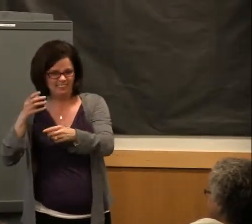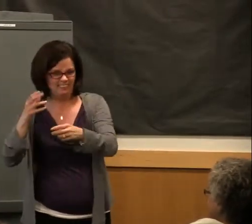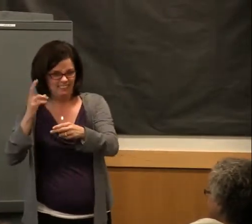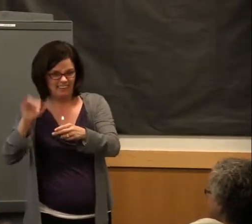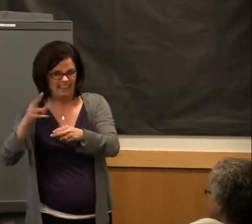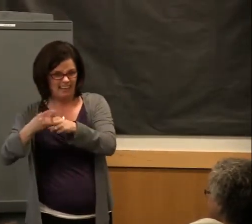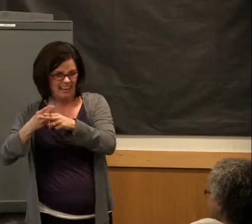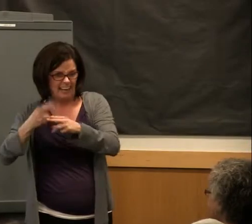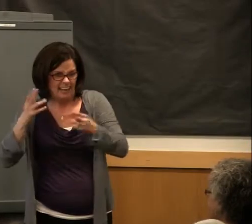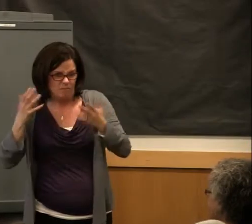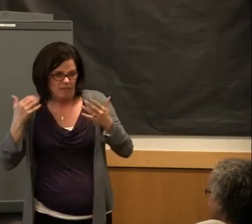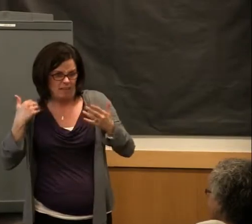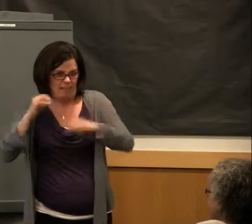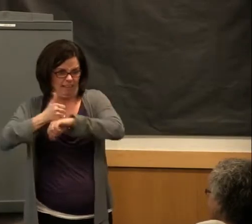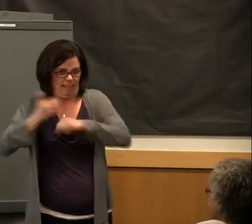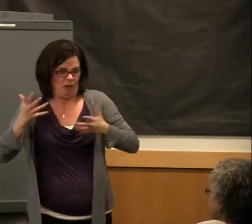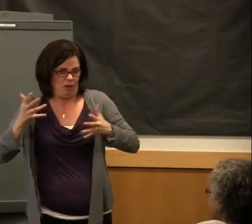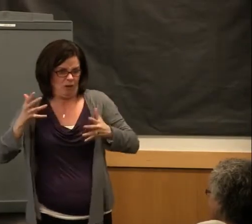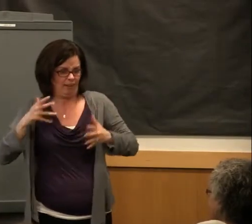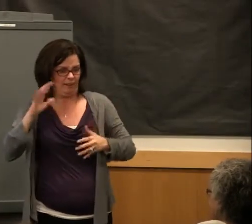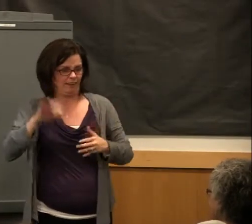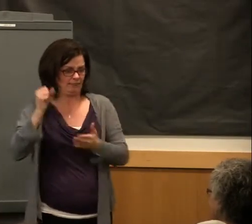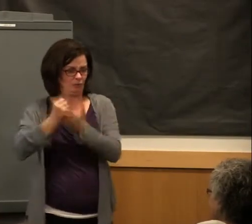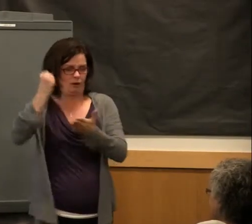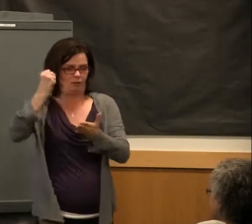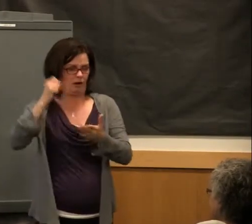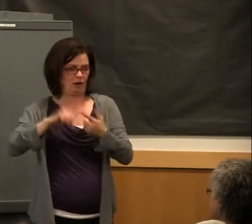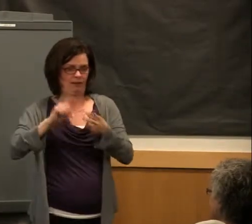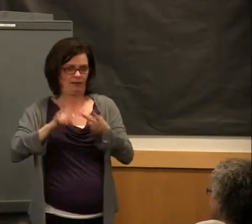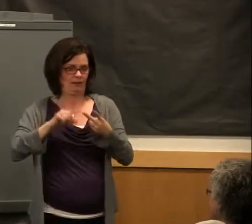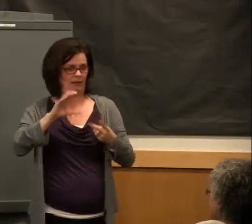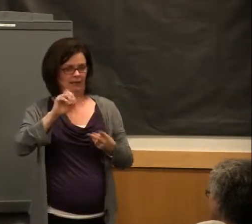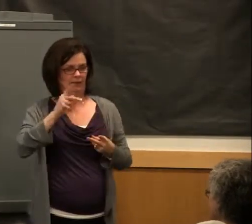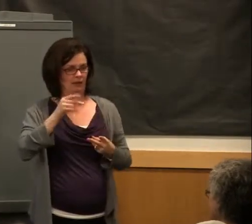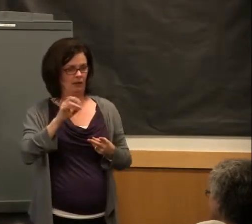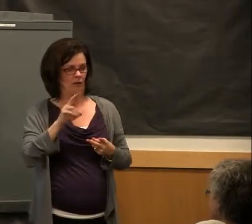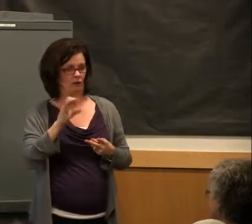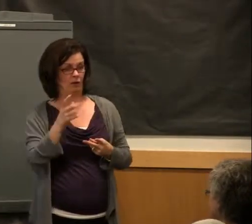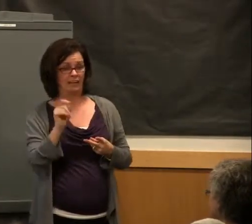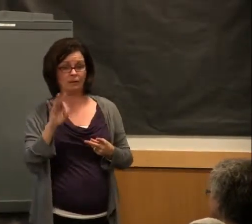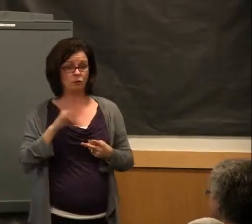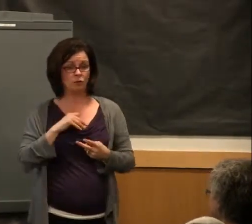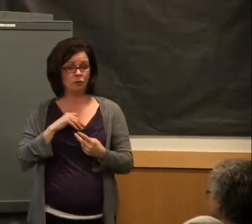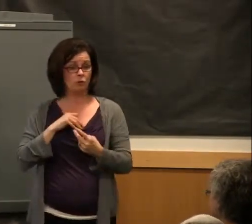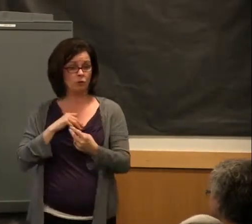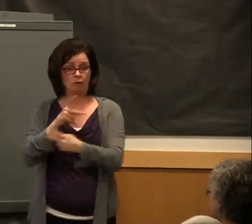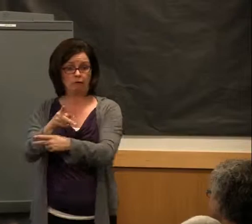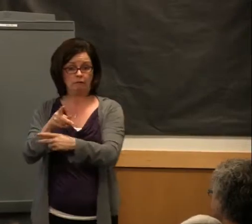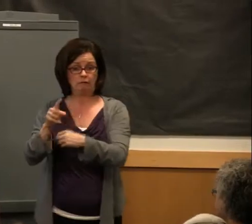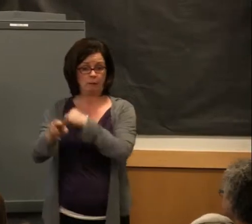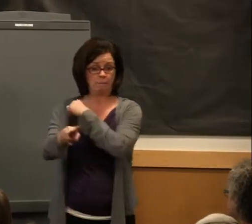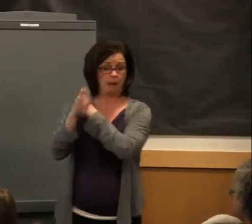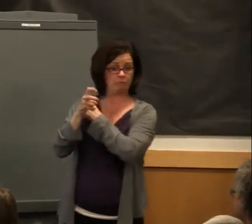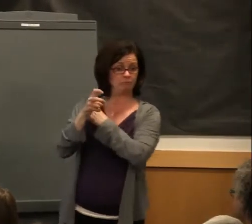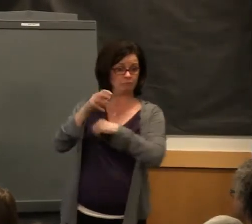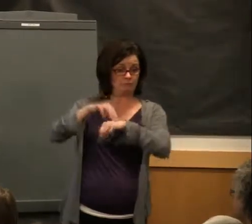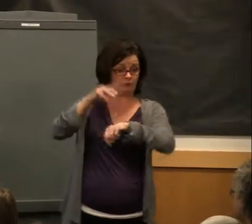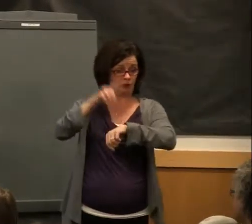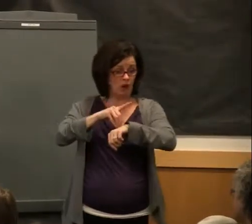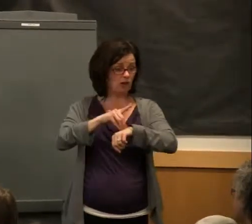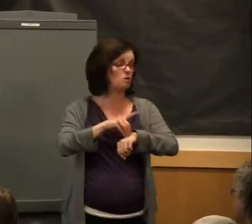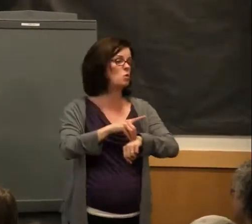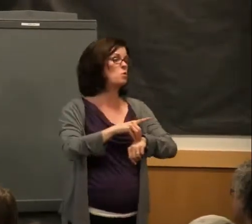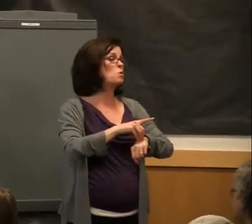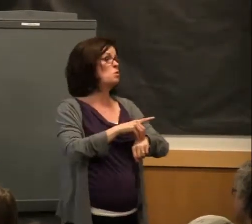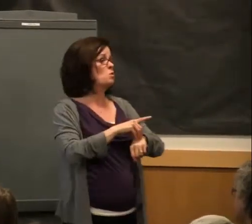been used, hasn't it? It's already trademarked and copyrighted, and if you dare to try to open a restaurant called McDonald's, you can bet